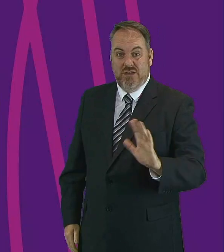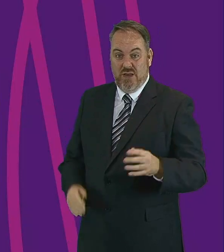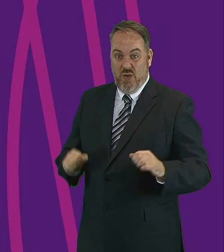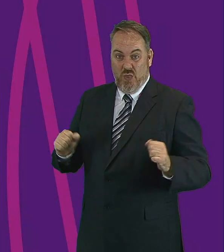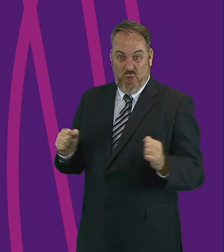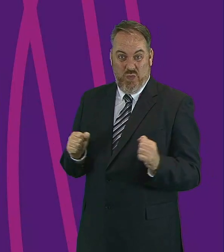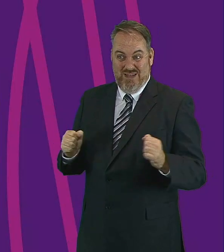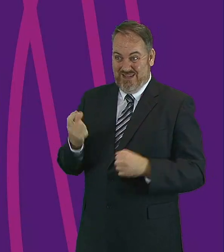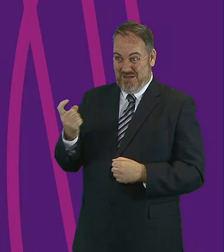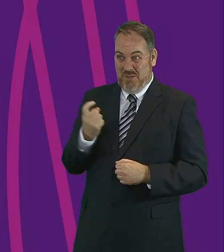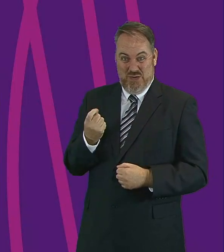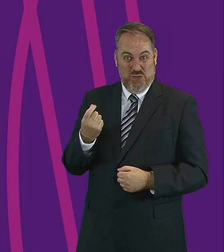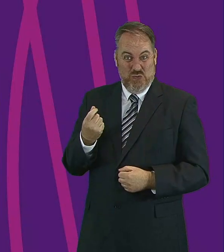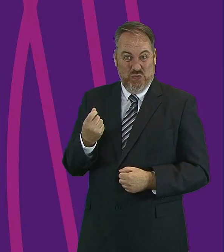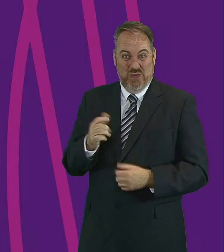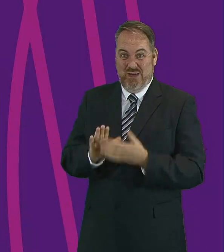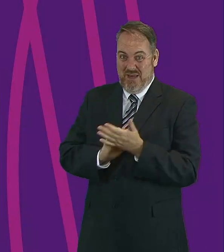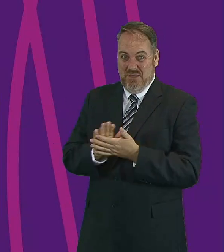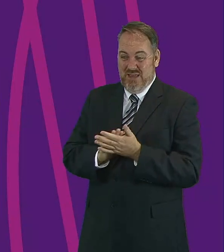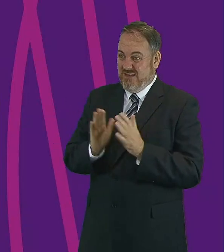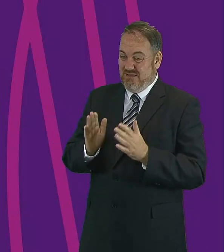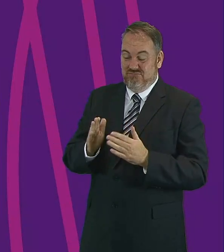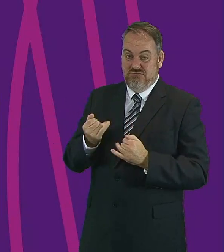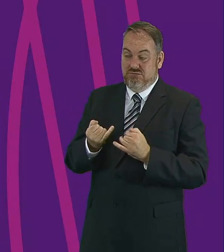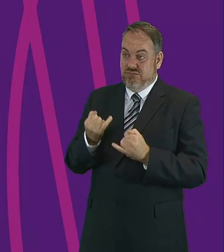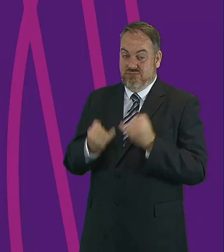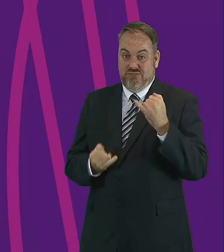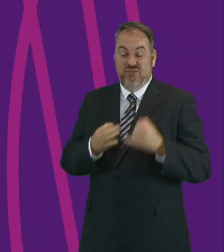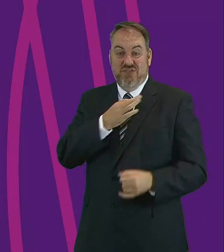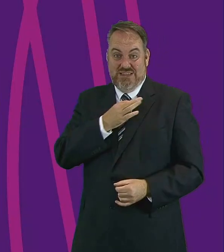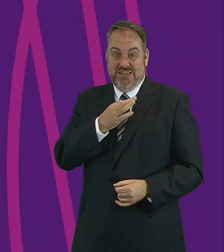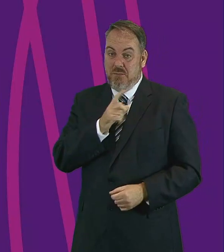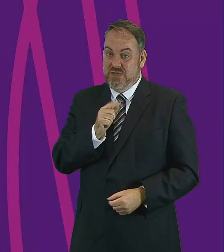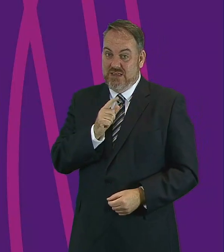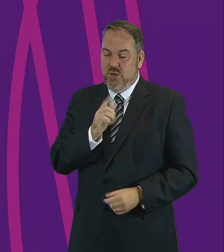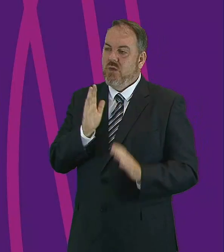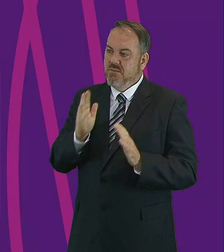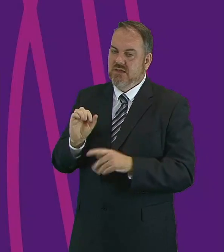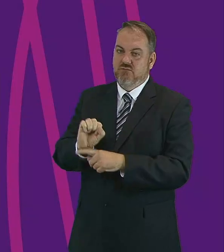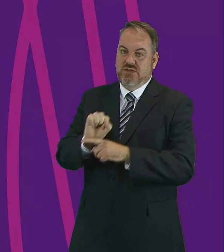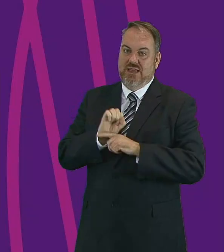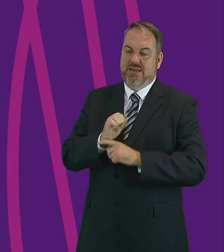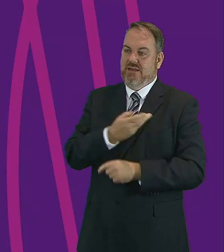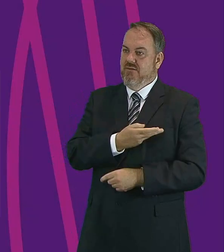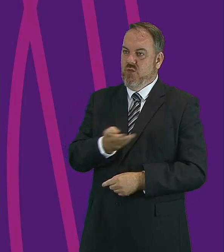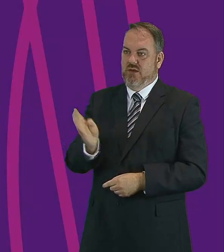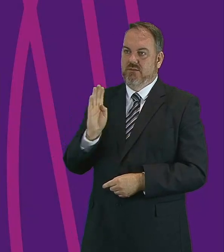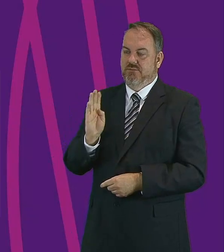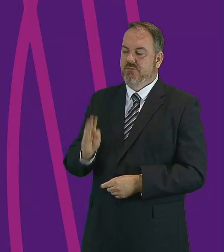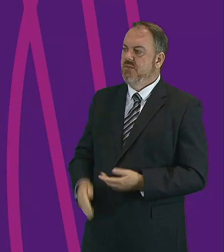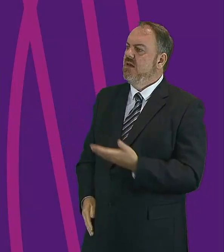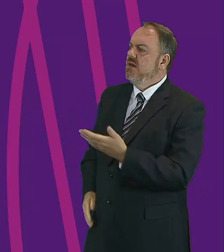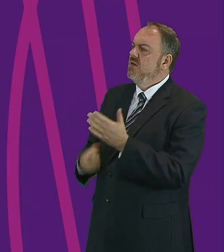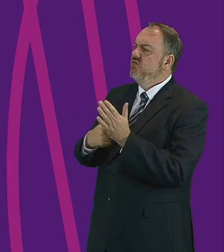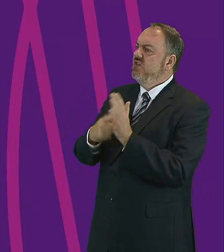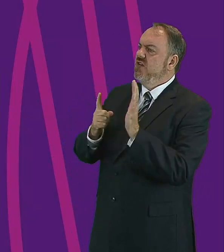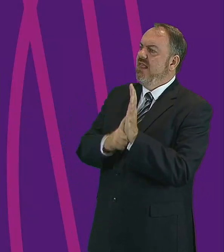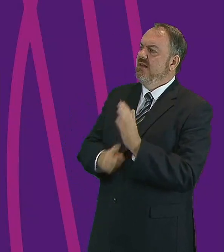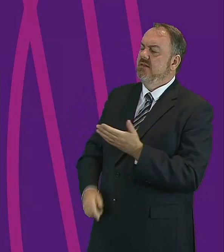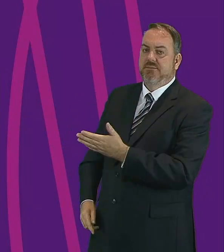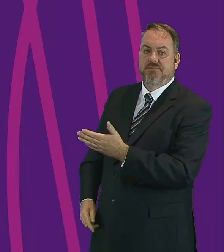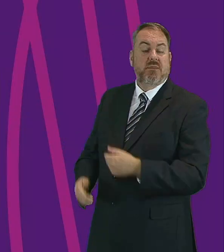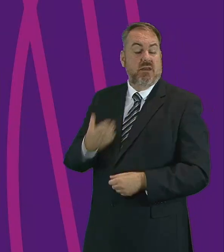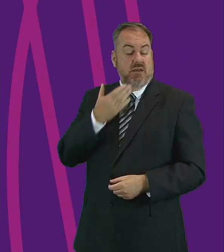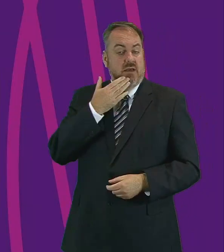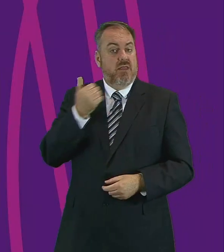must remain focused on doing all of the things that are required to keep the country as safe as possible. Richard Leonard. Thank you, and I kind of thank